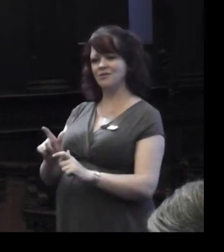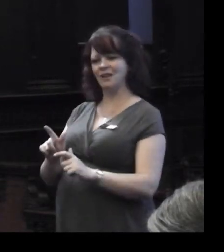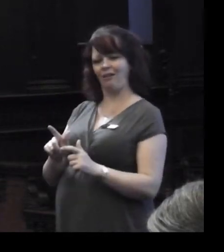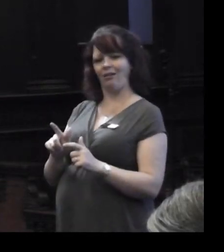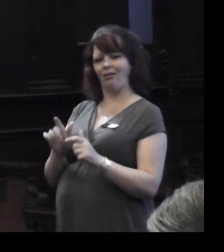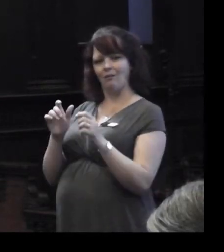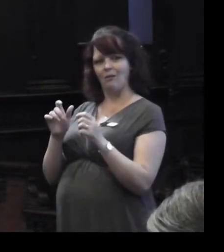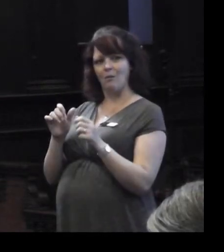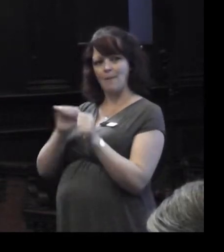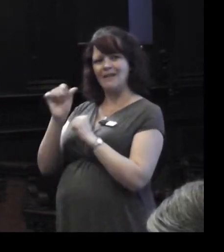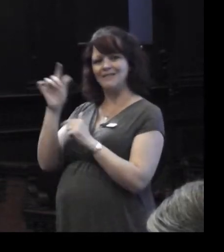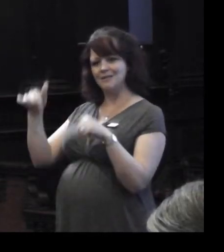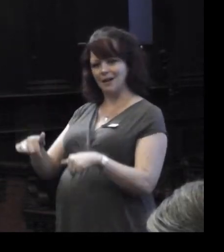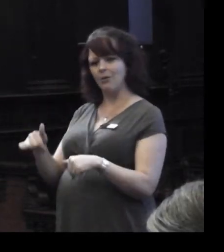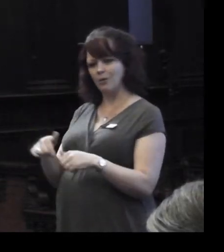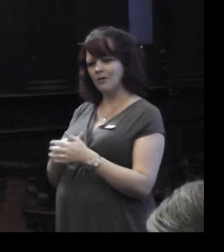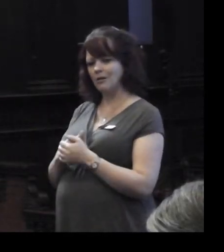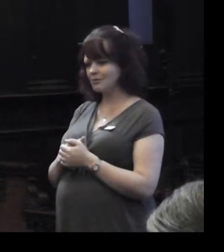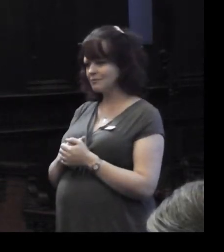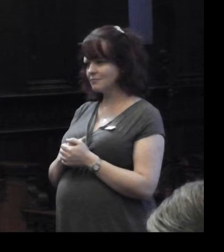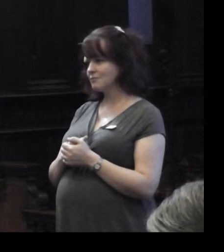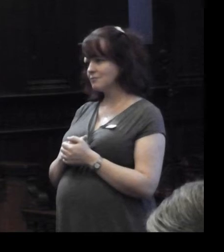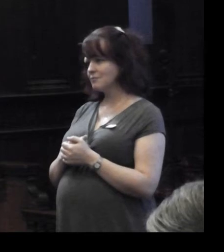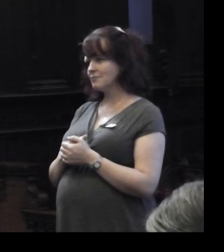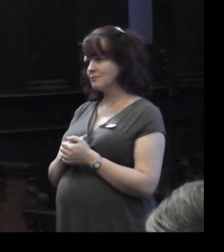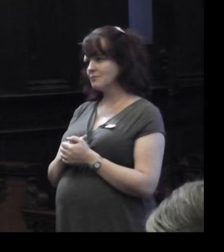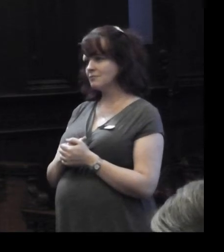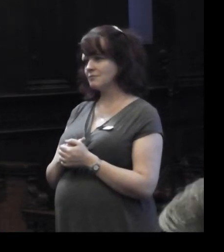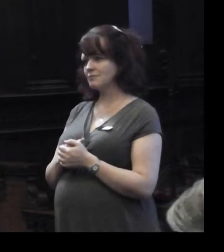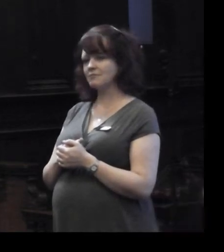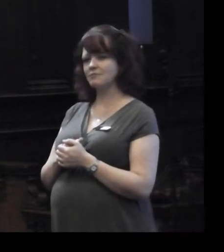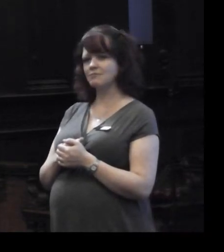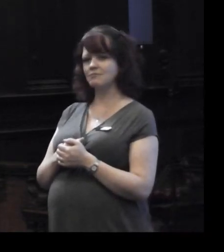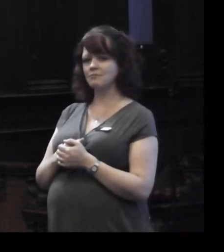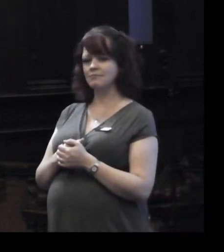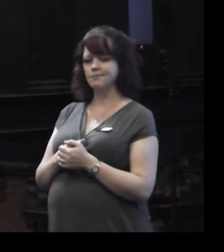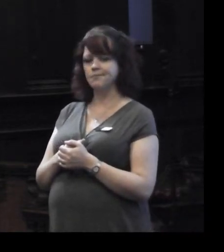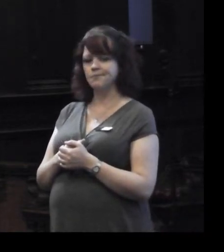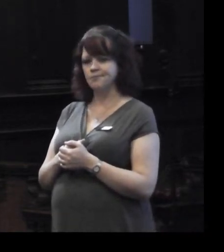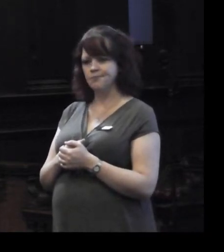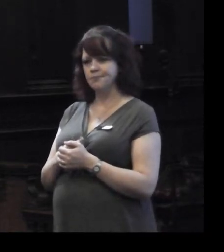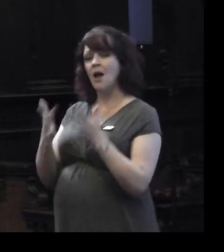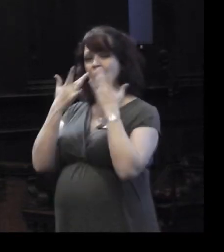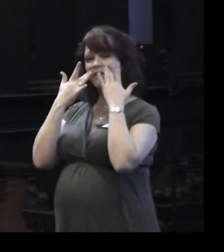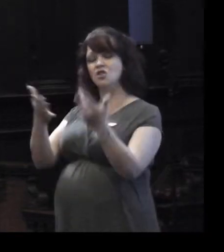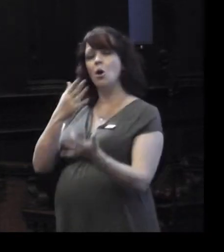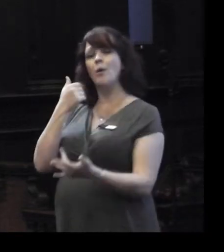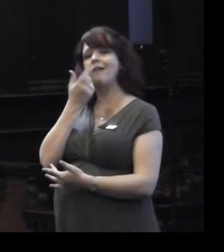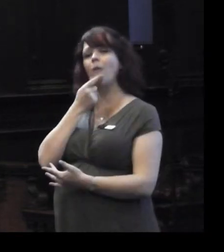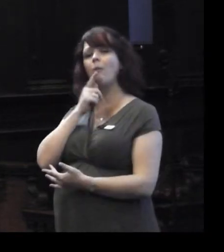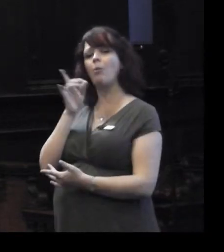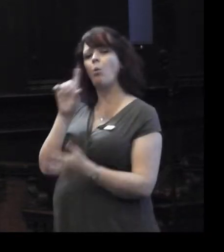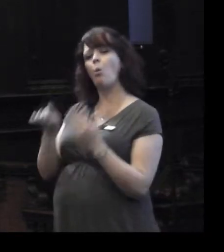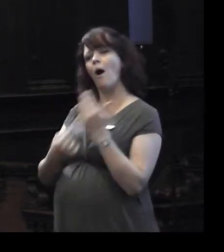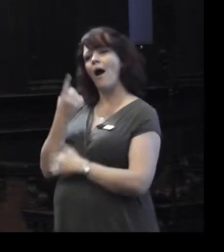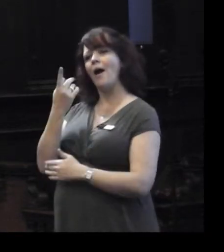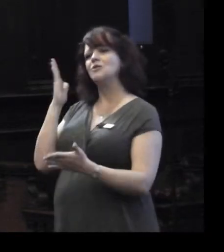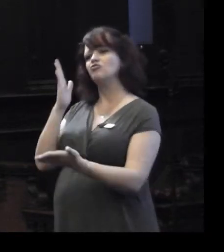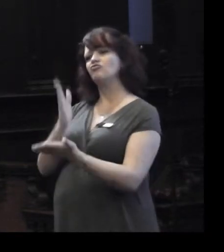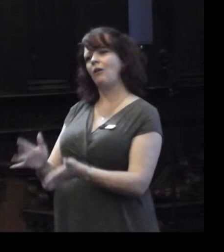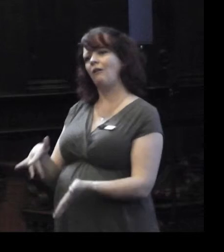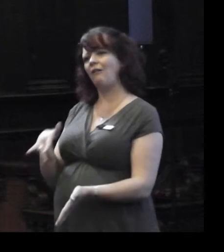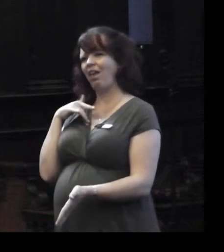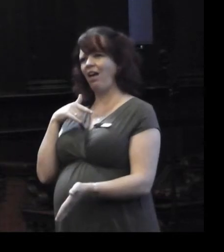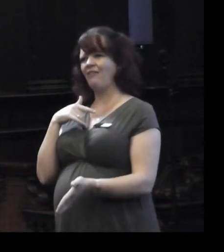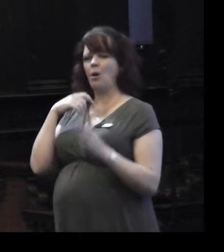Simple and effective tips and tools. By showing young people what happens in real life, it's not like it is when you watch on